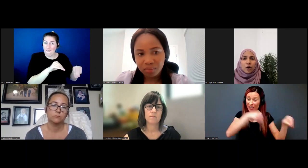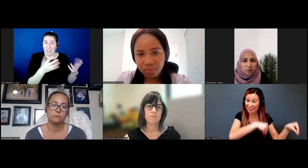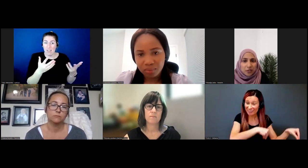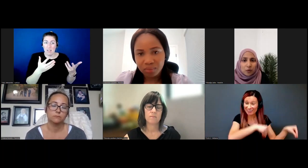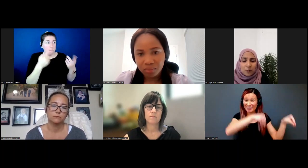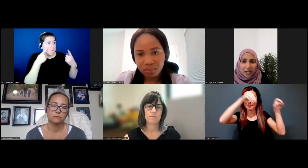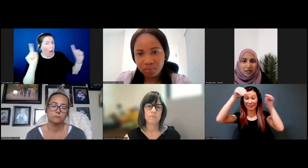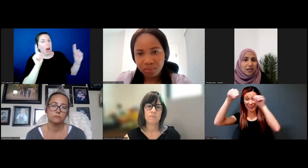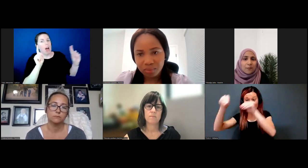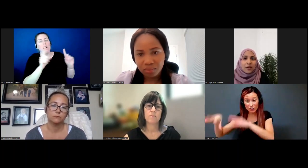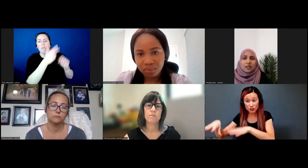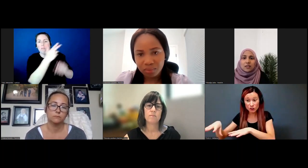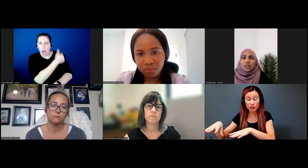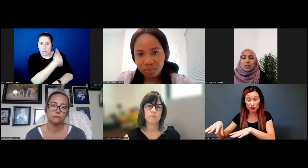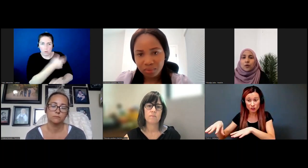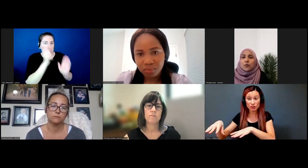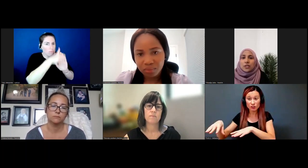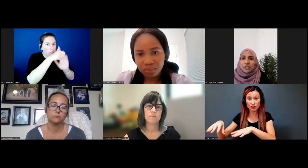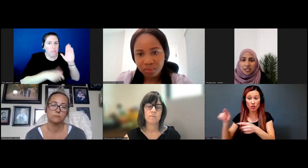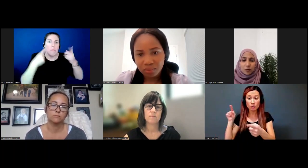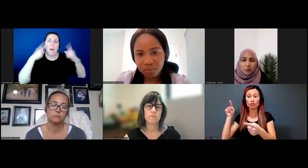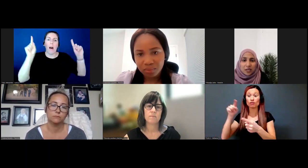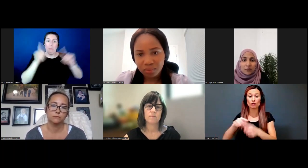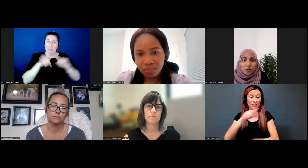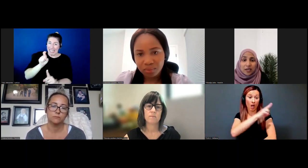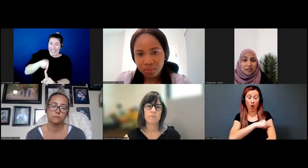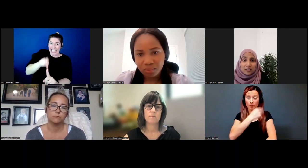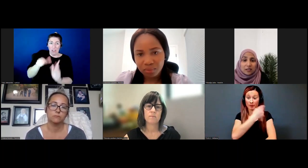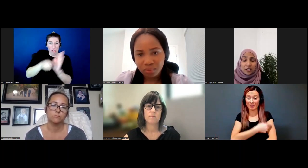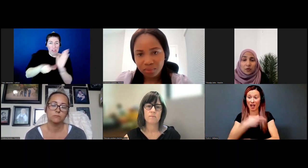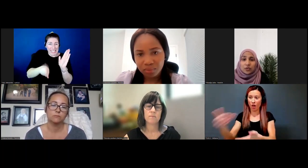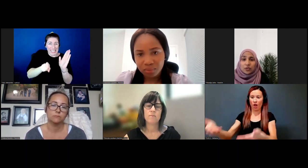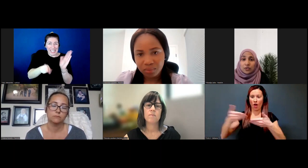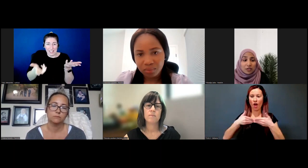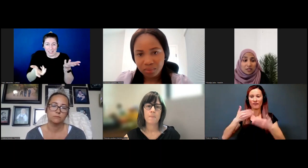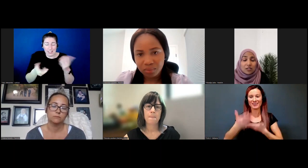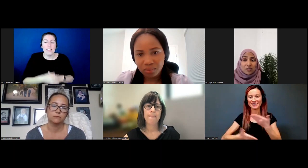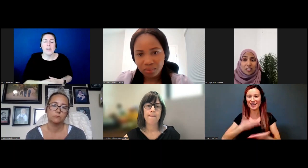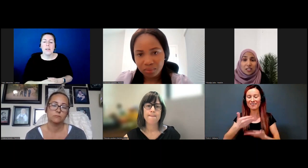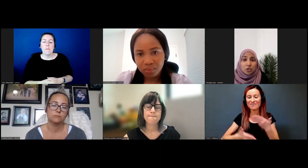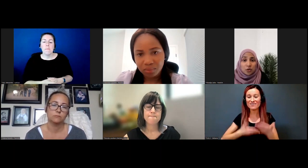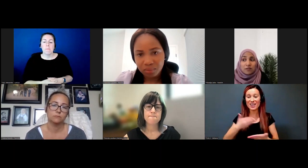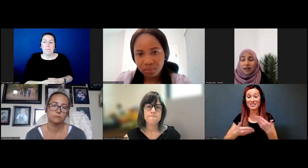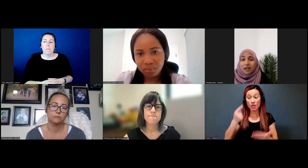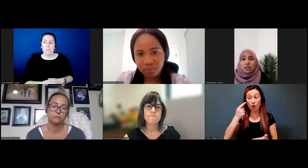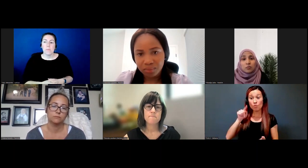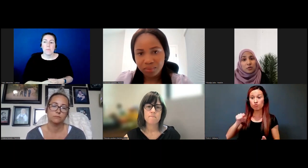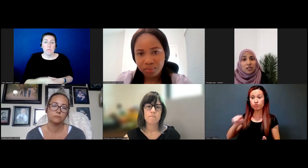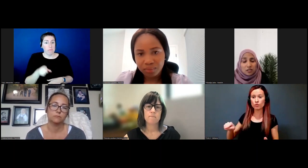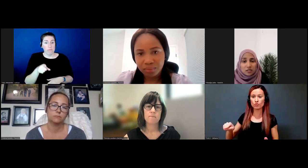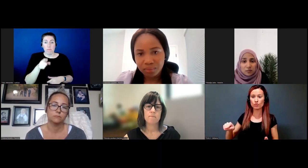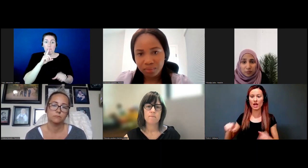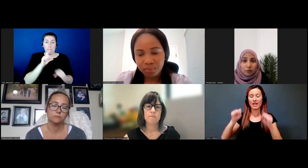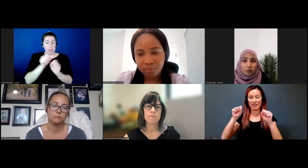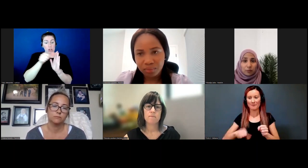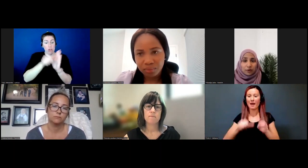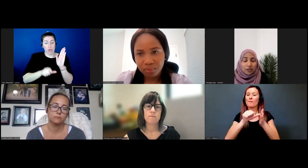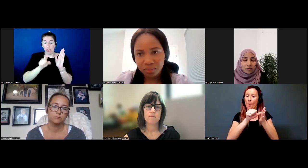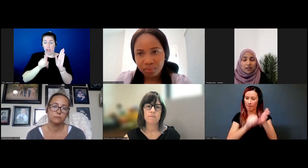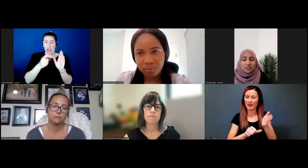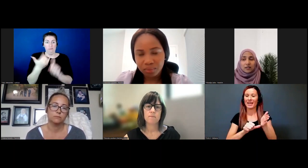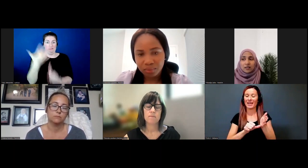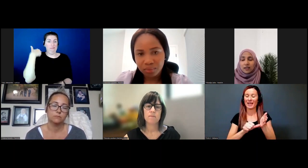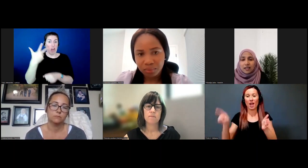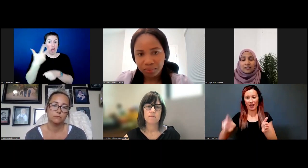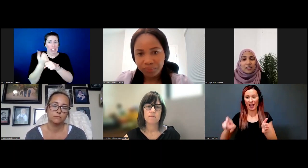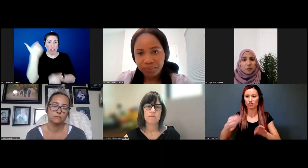a hospital would pick us up and, that he would be able to get, the surgery that he should have had 3 years before, prior to